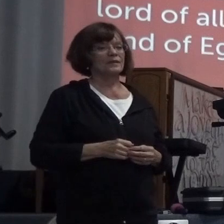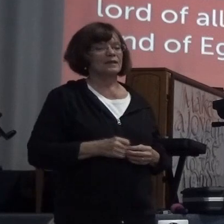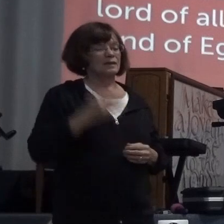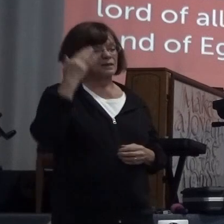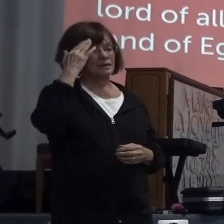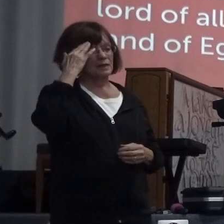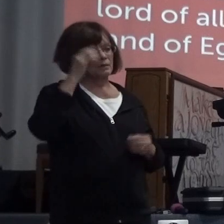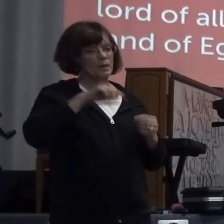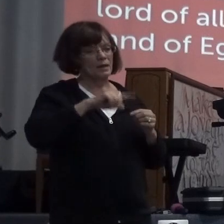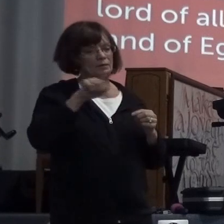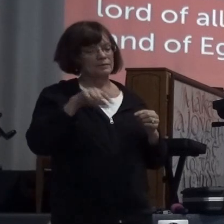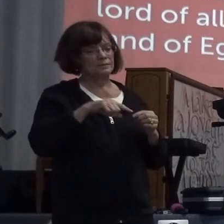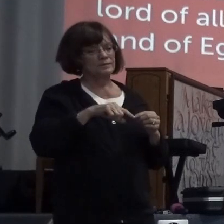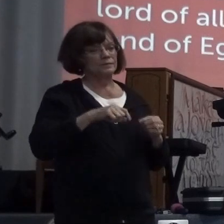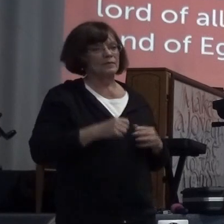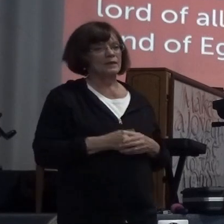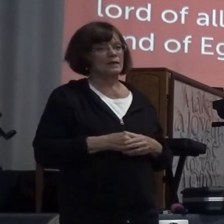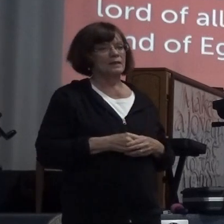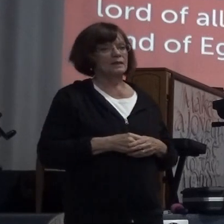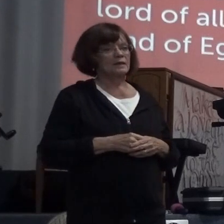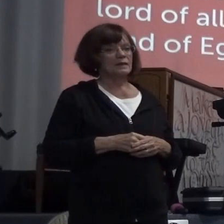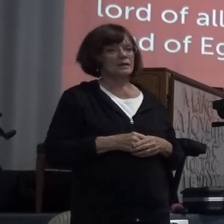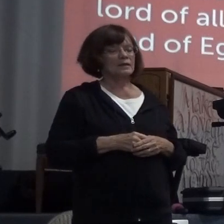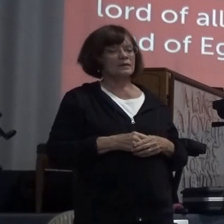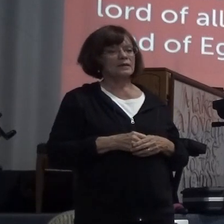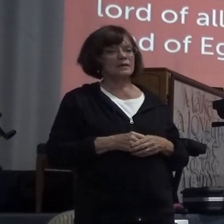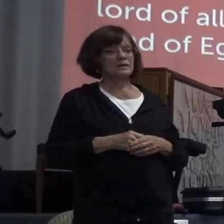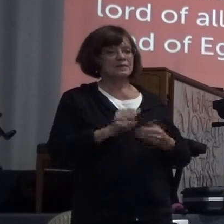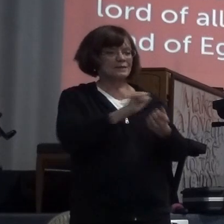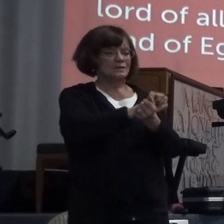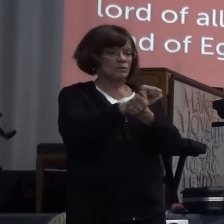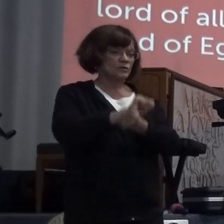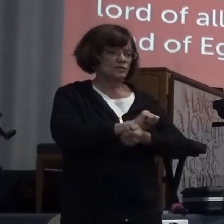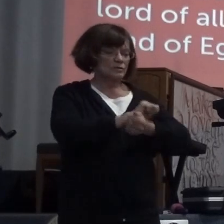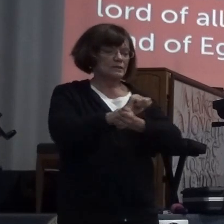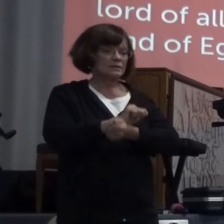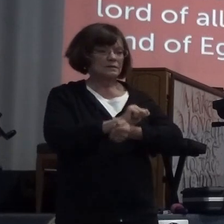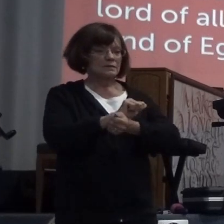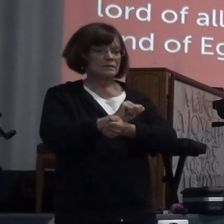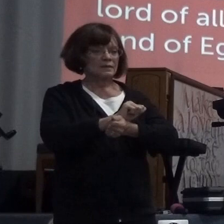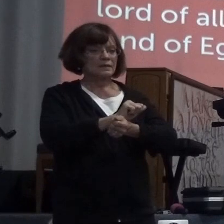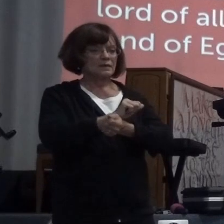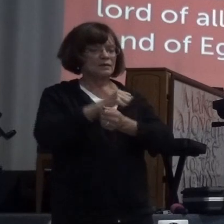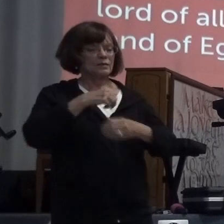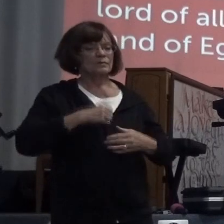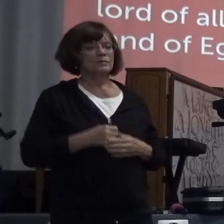kids, and they wrote you off, and they sold you into slavery,